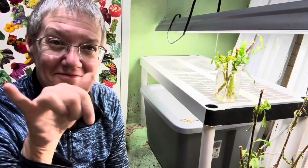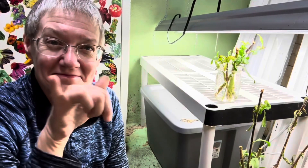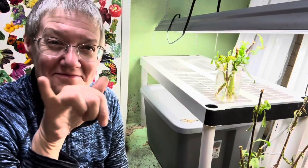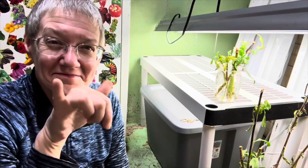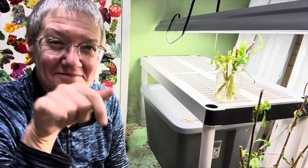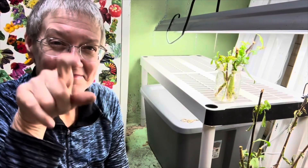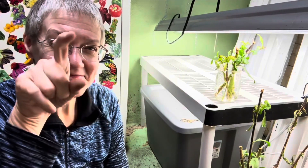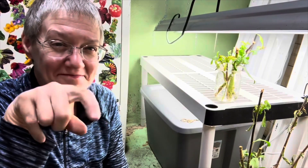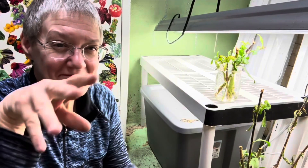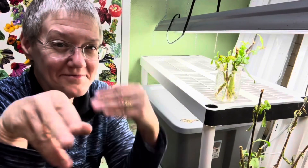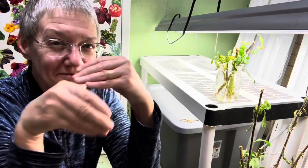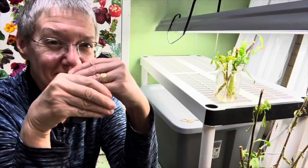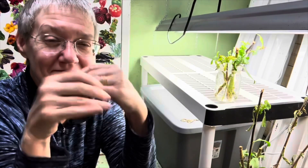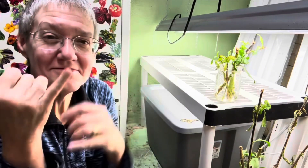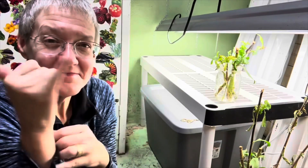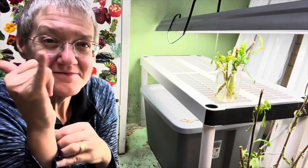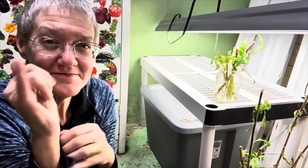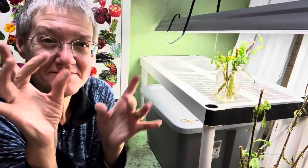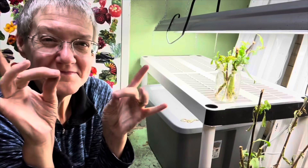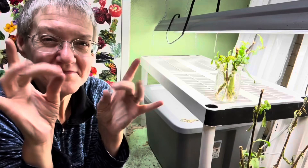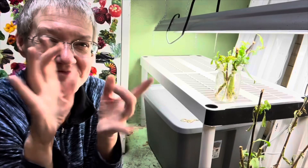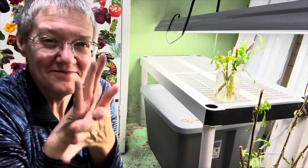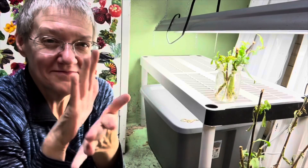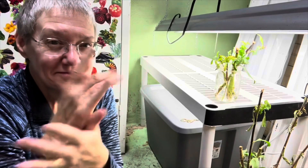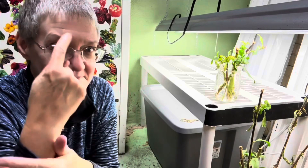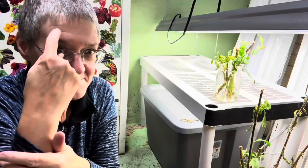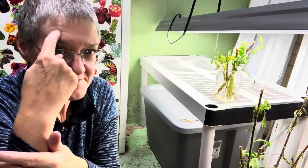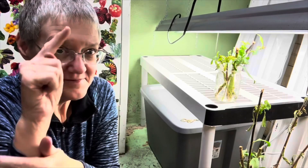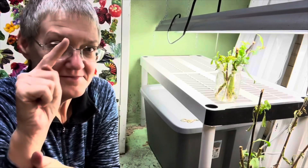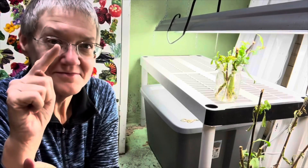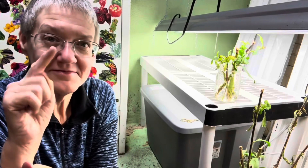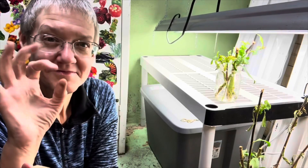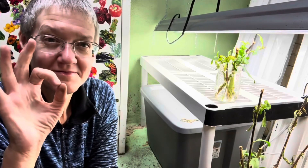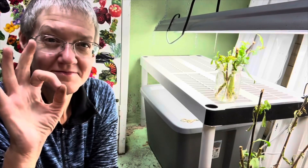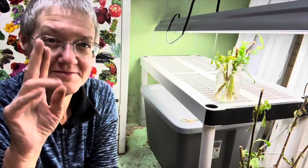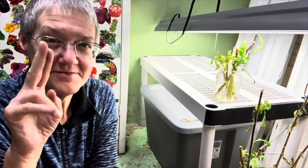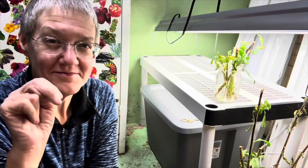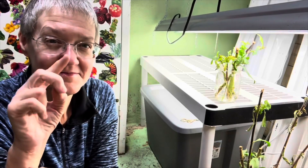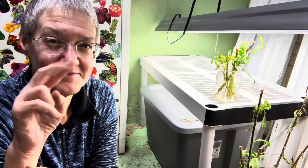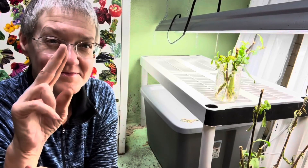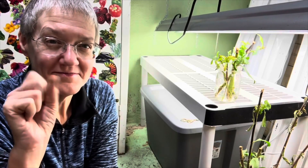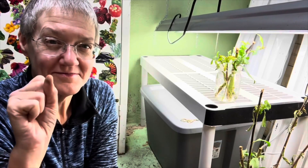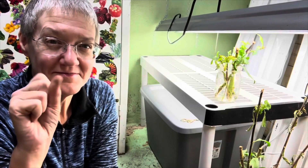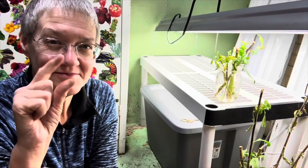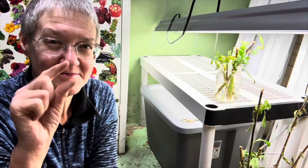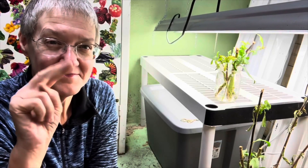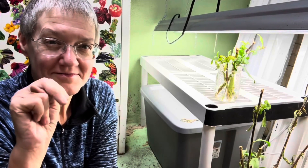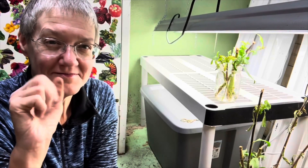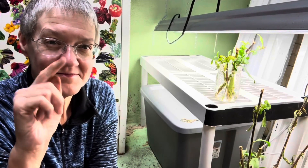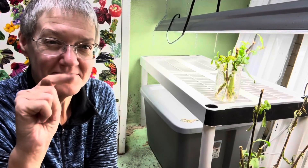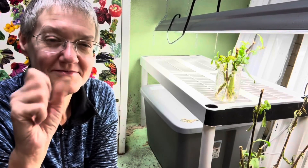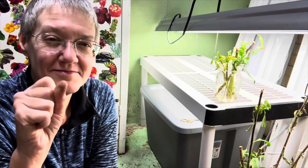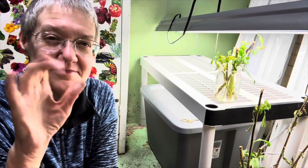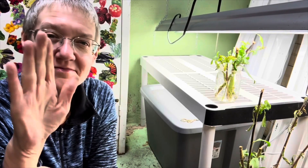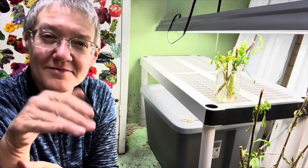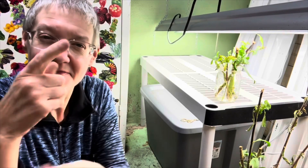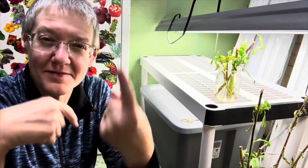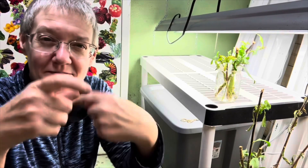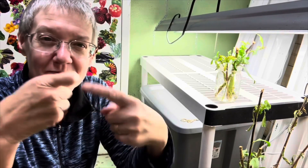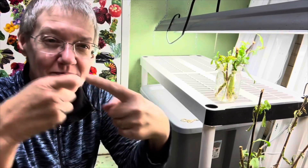Looks like we need to add some yellow sticky papers for the fungus gnats. They come from your